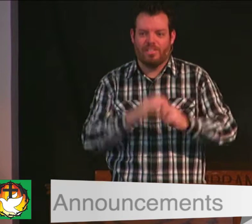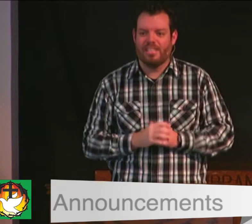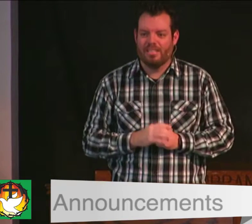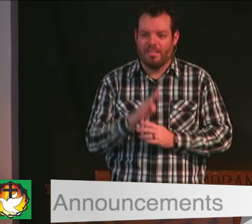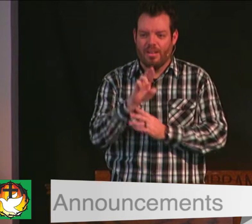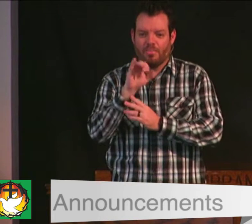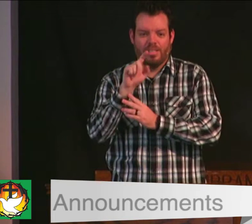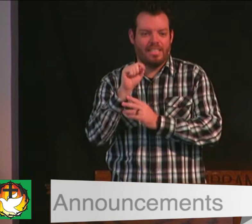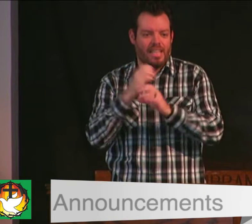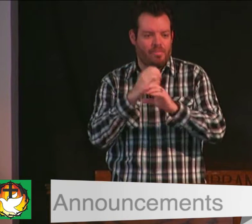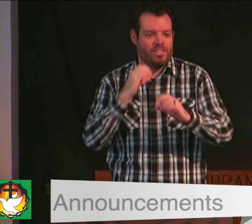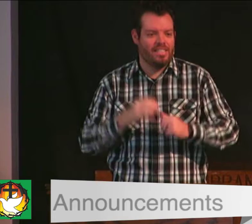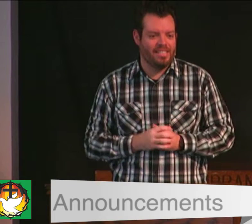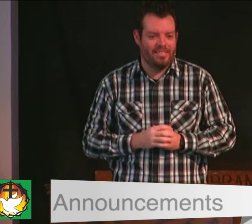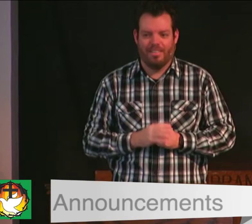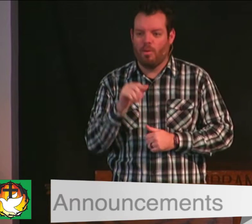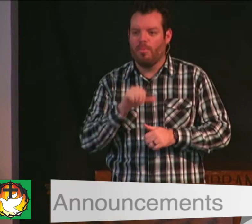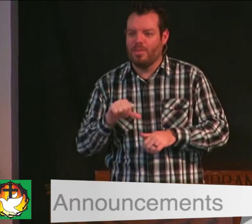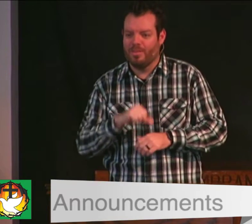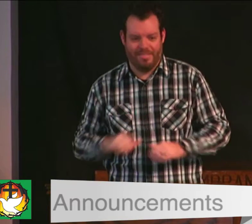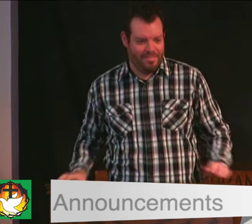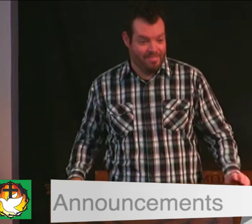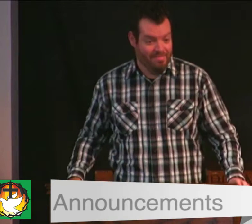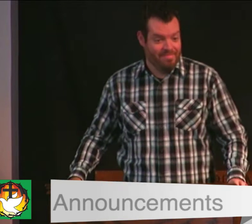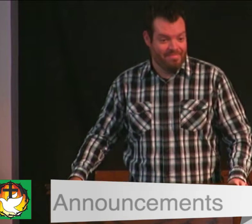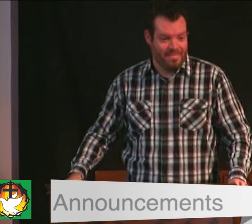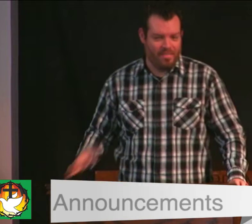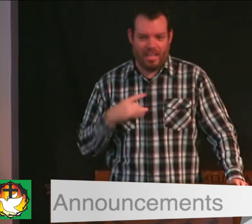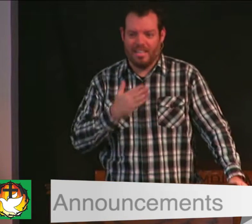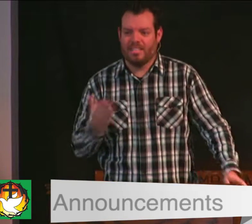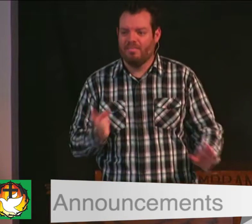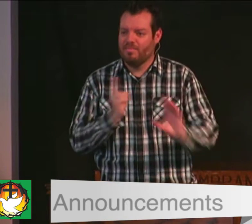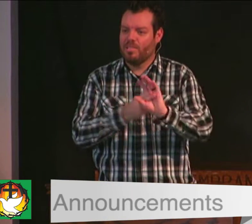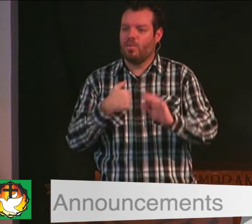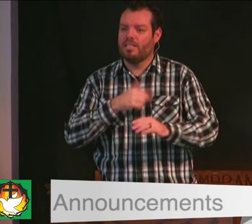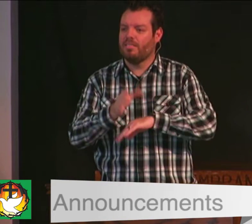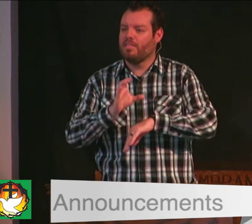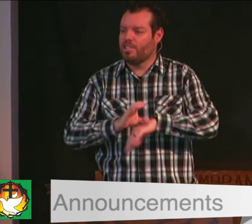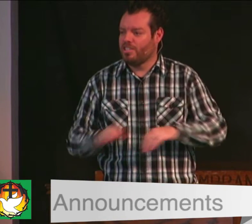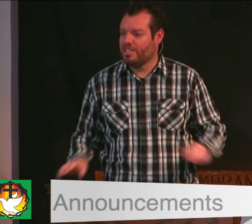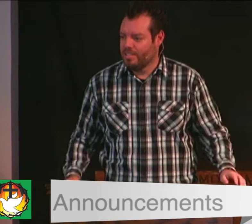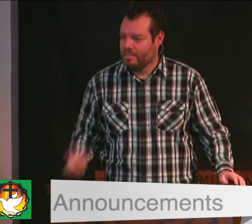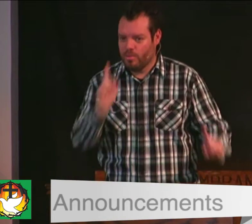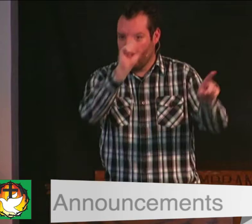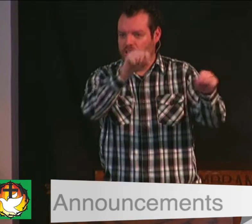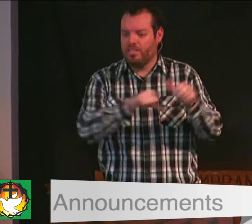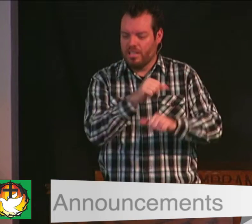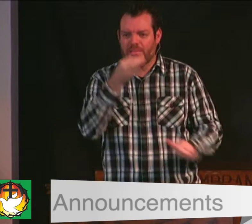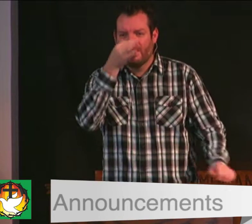sandwiches, brisket sandwiches. It's barbecue. If you like that stuff, join us at the church. We'll go over there and fellowship. It's